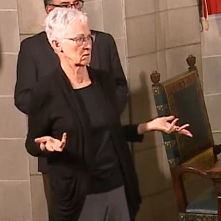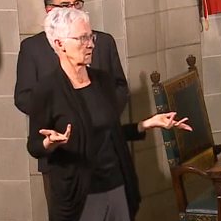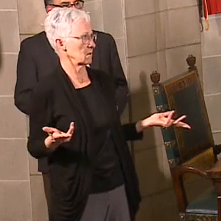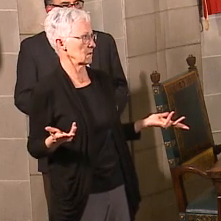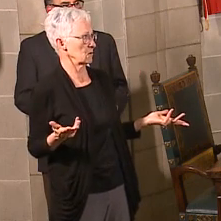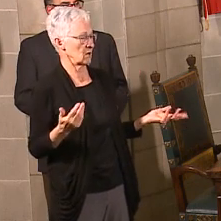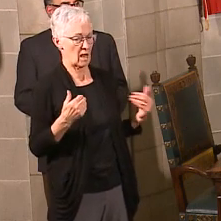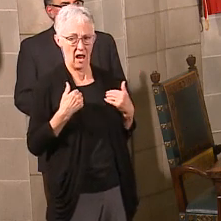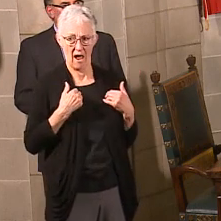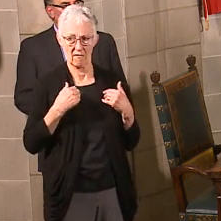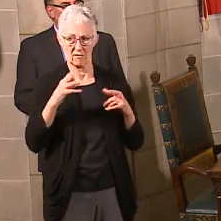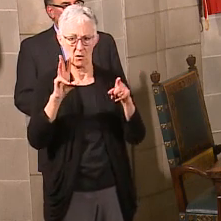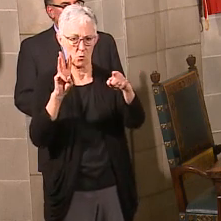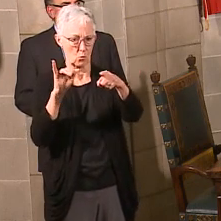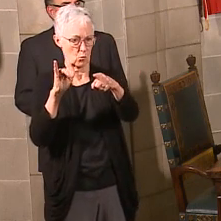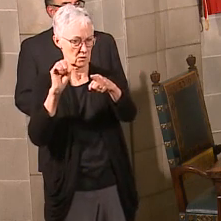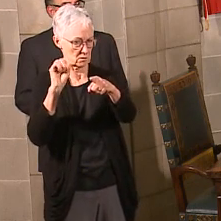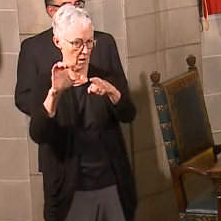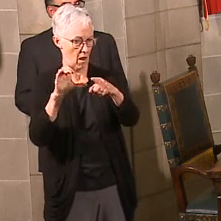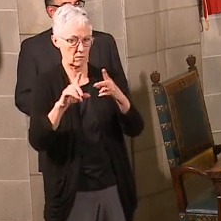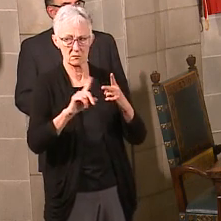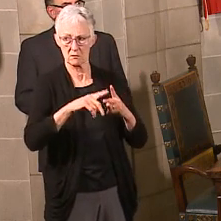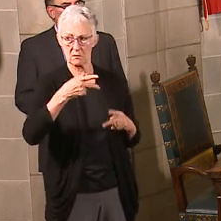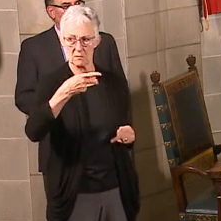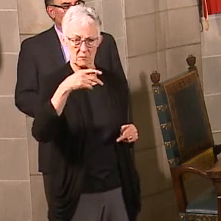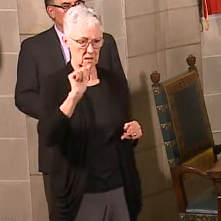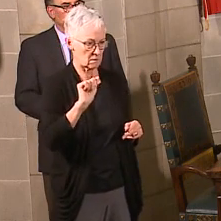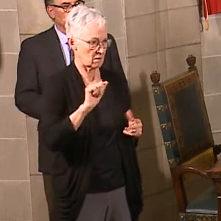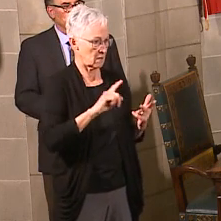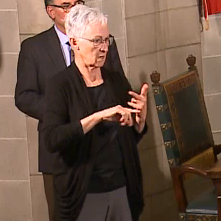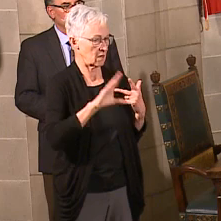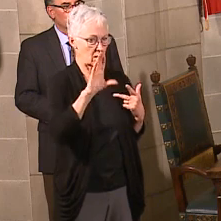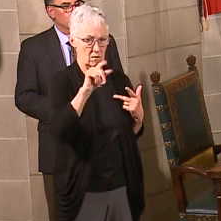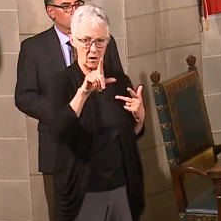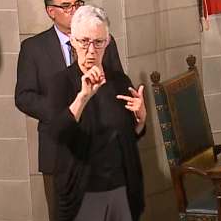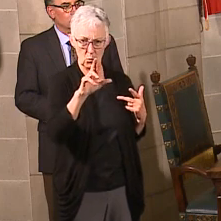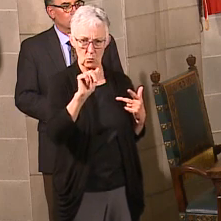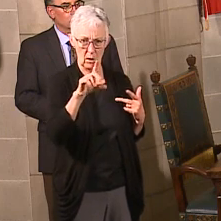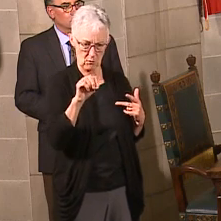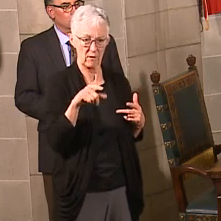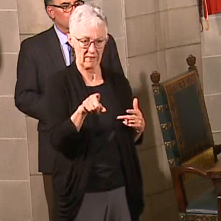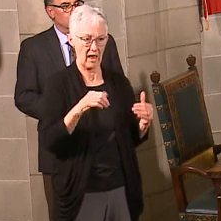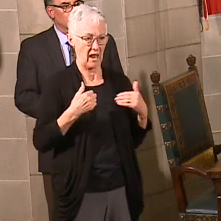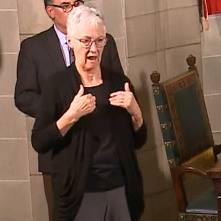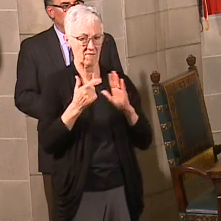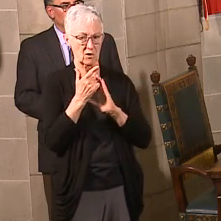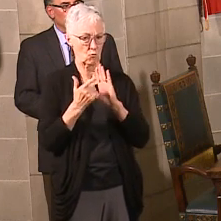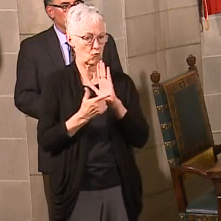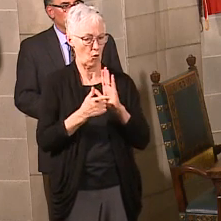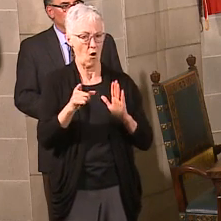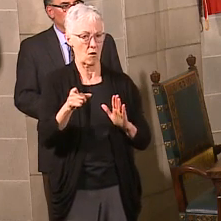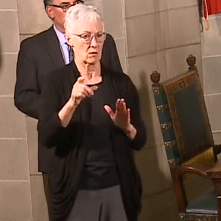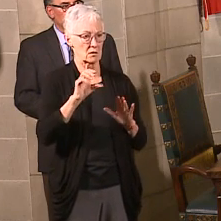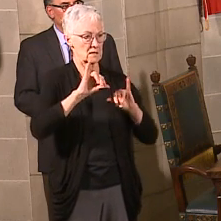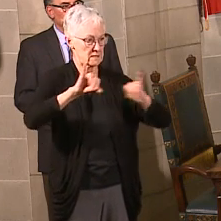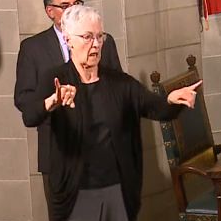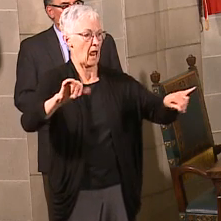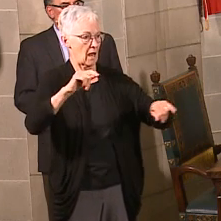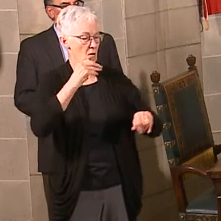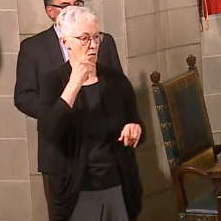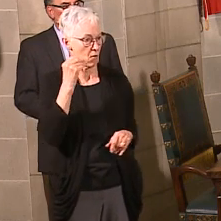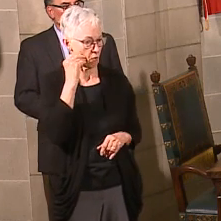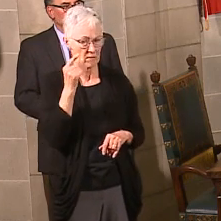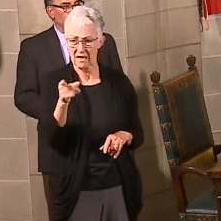like Wisconsin, Pennsylvania, Colorado. They still have outbreaks in their food processing